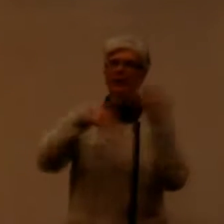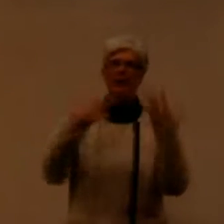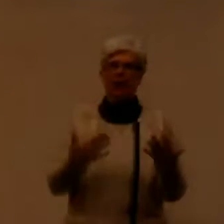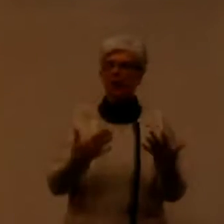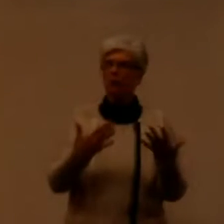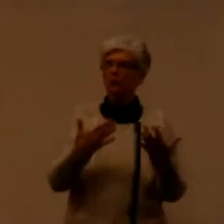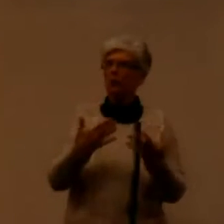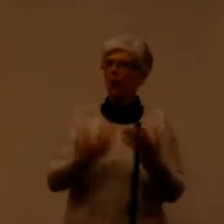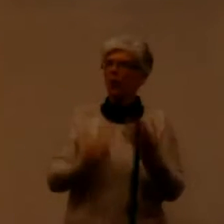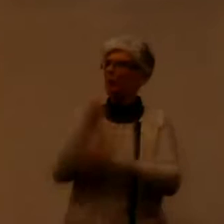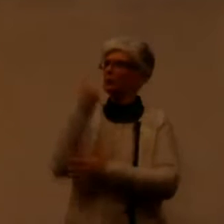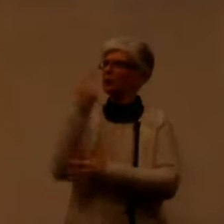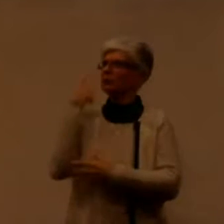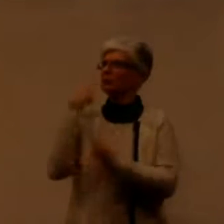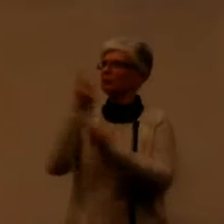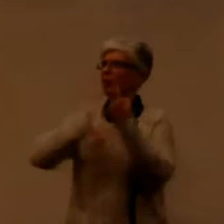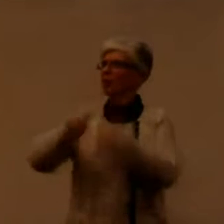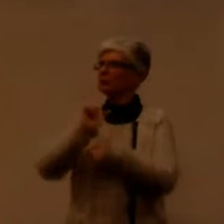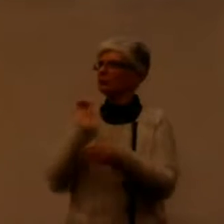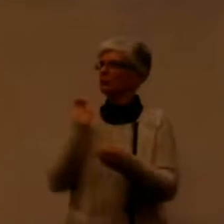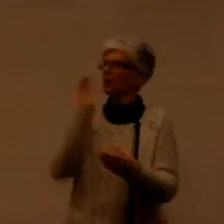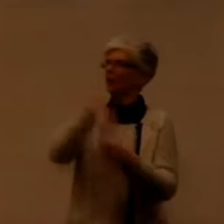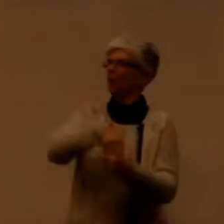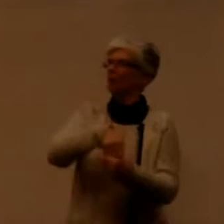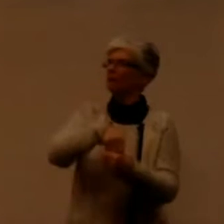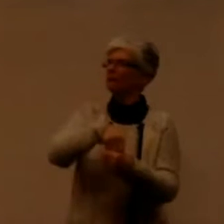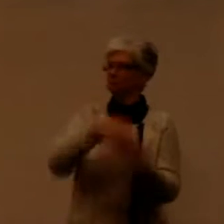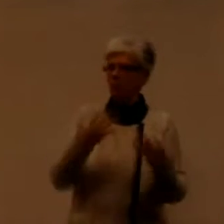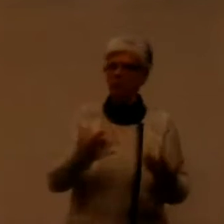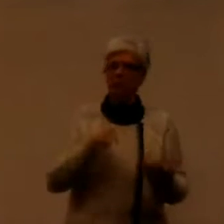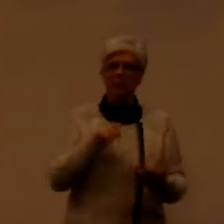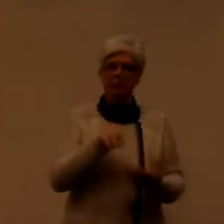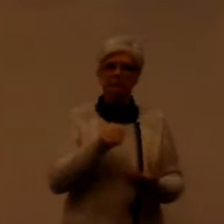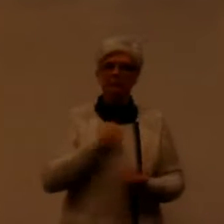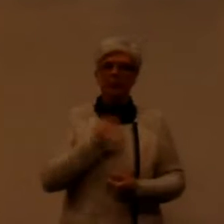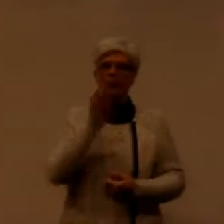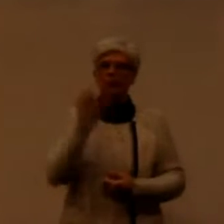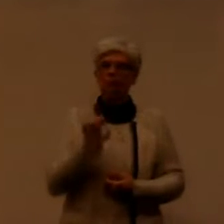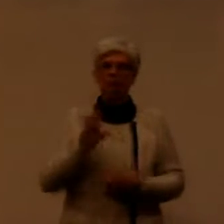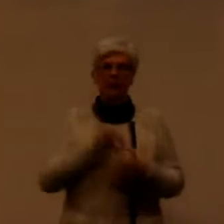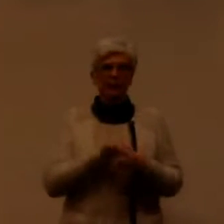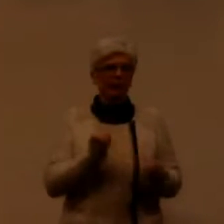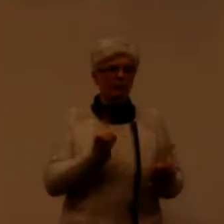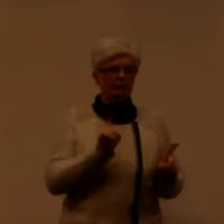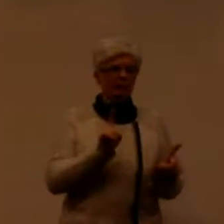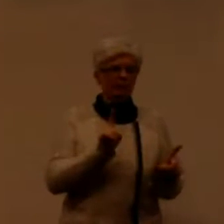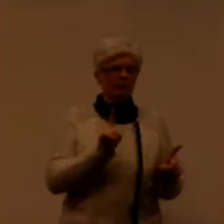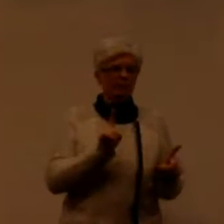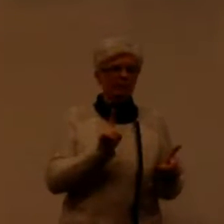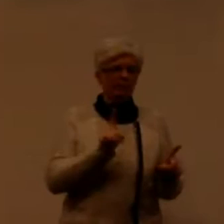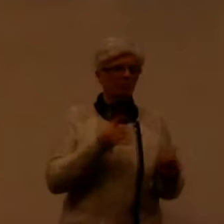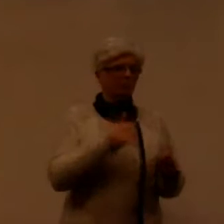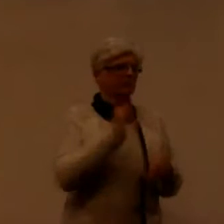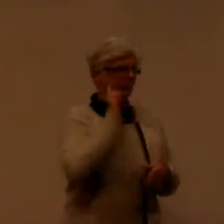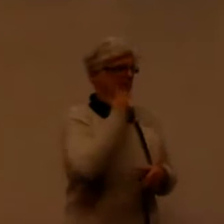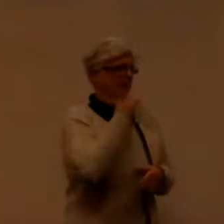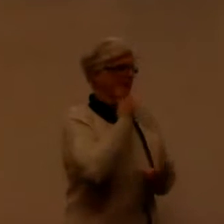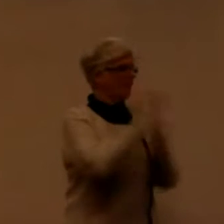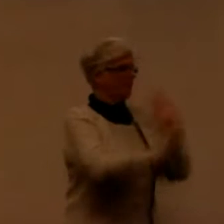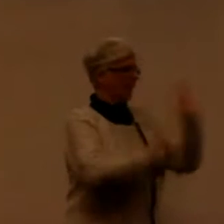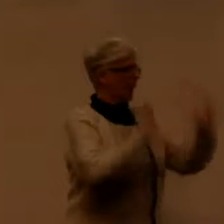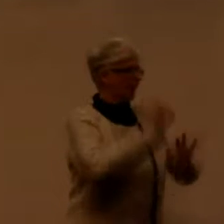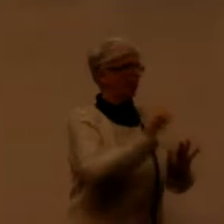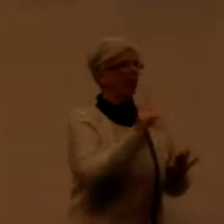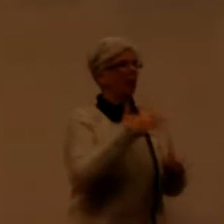campaign has been going for a long time. We now have an act, and this really is the opportunity for the deaf community to get involved. So my question really is